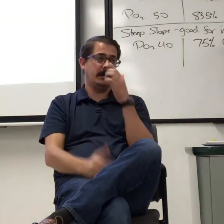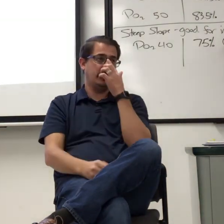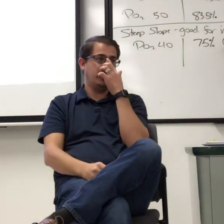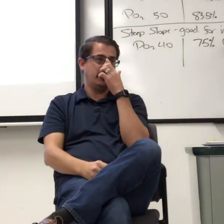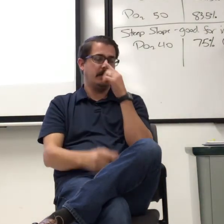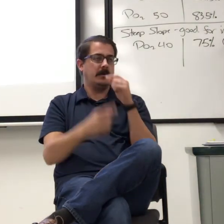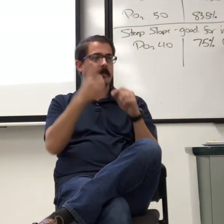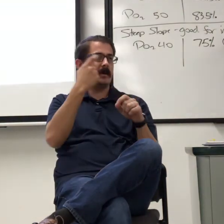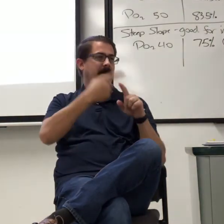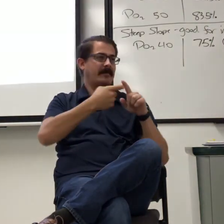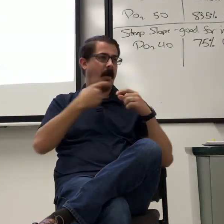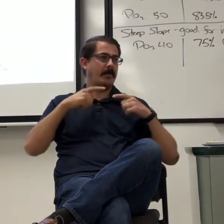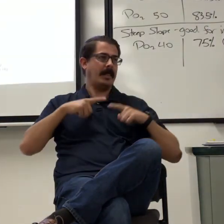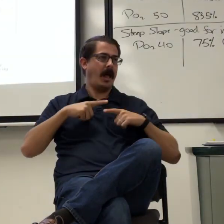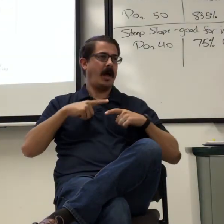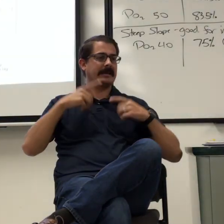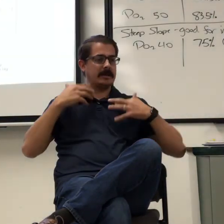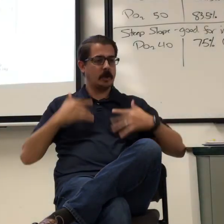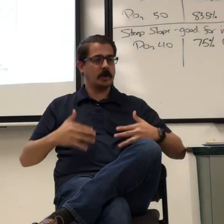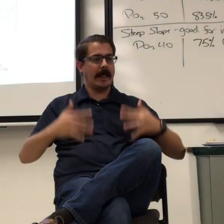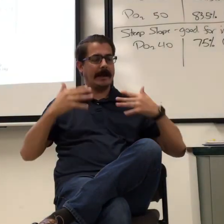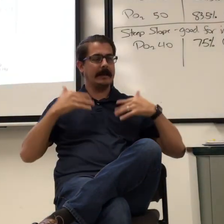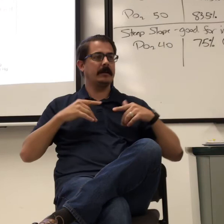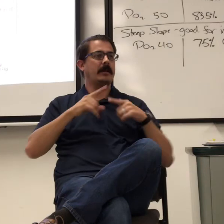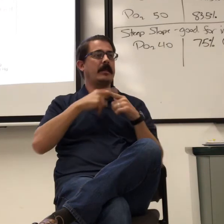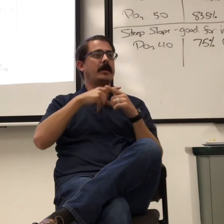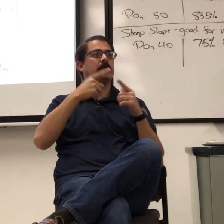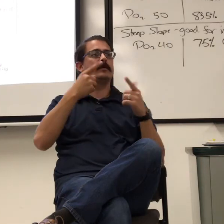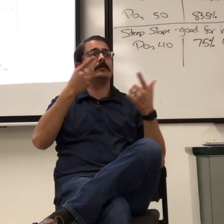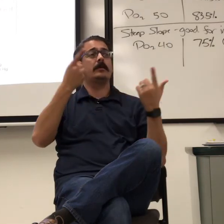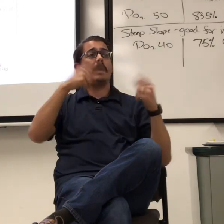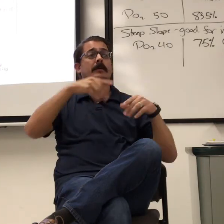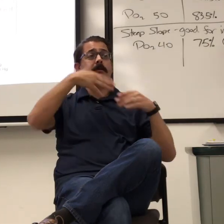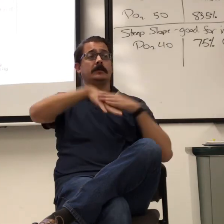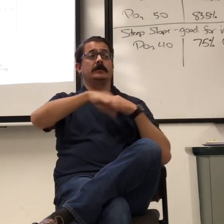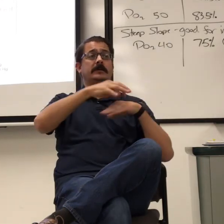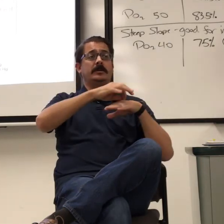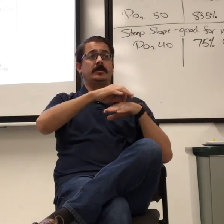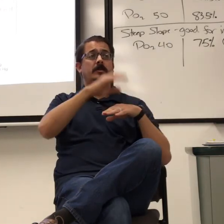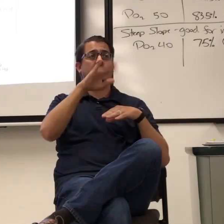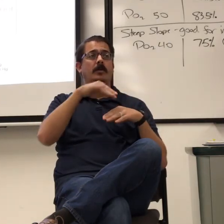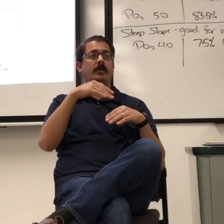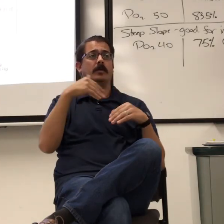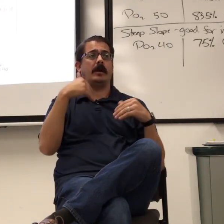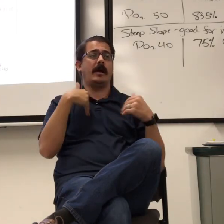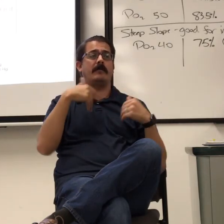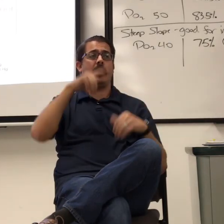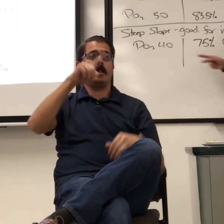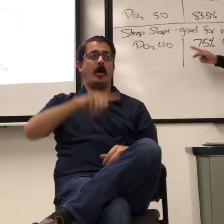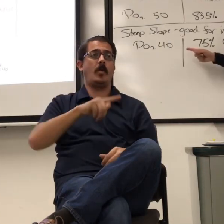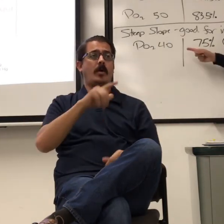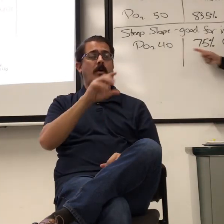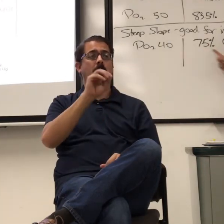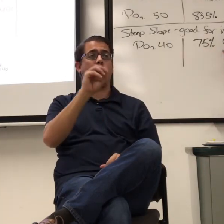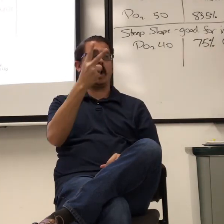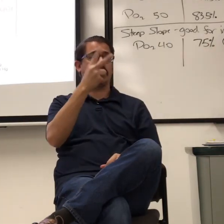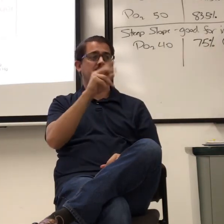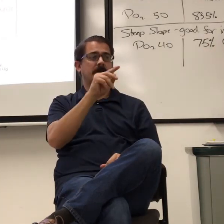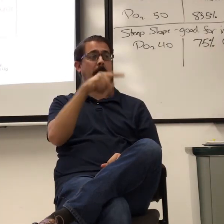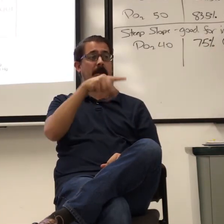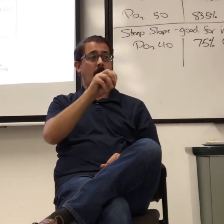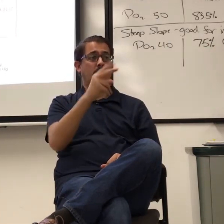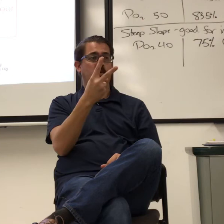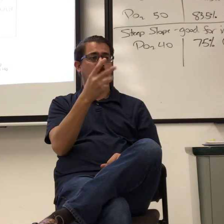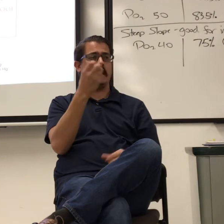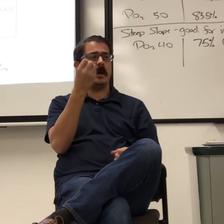came from the lungs and it circulated. So what happens when it gets to the tissues and it encounters a lower oxygen tension, a lower PO2? How many